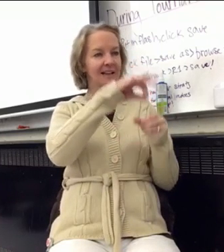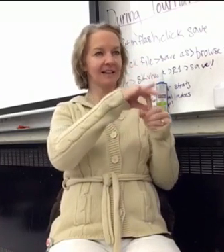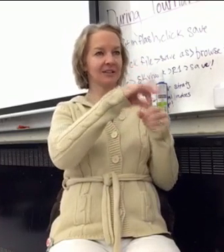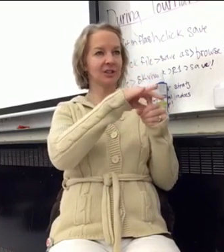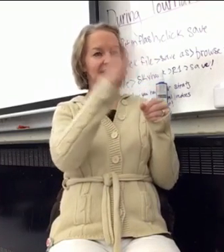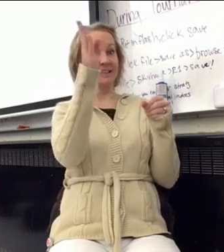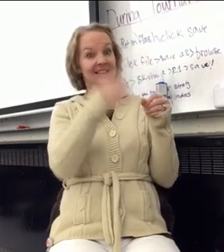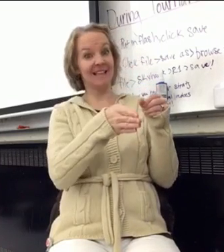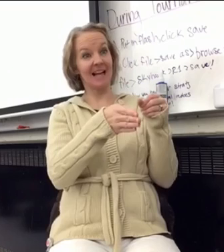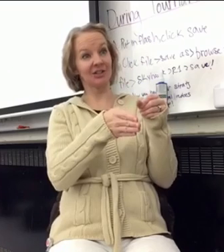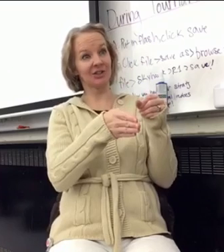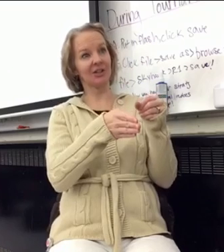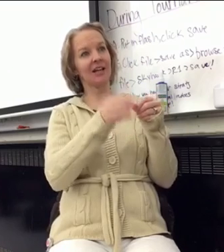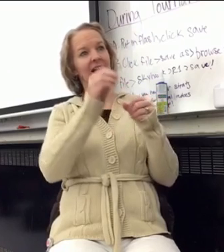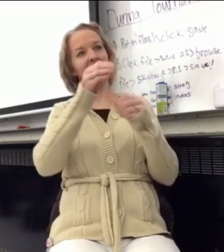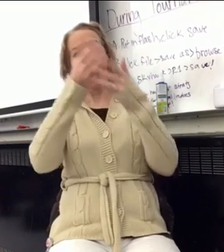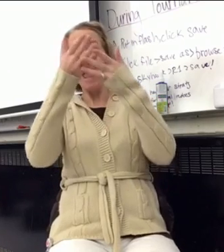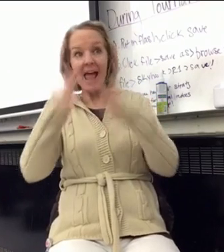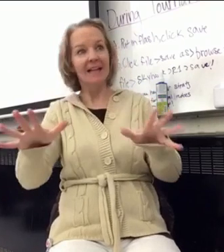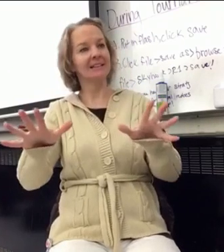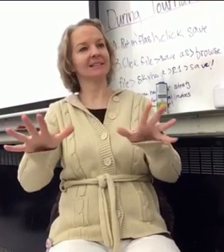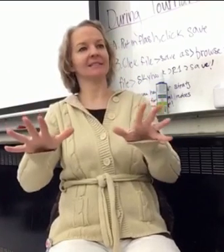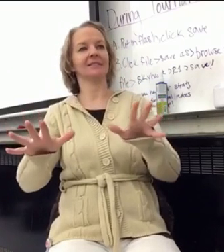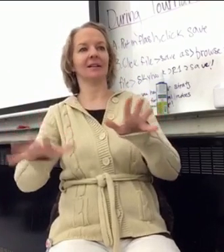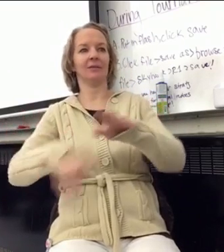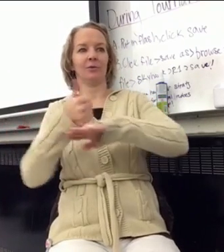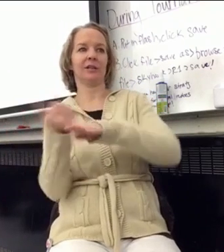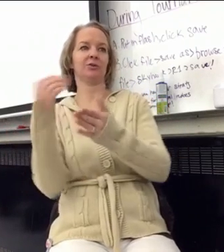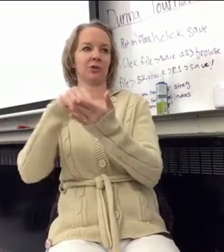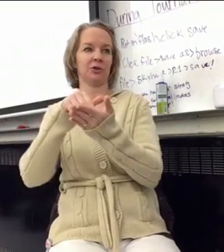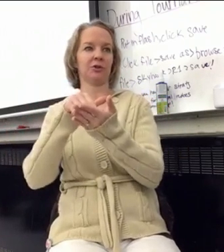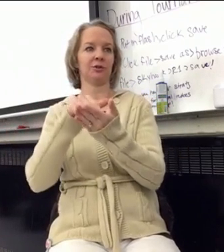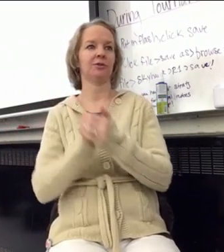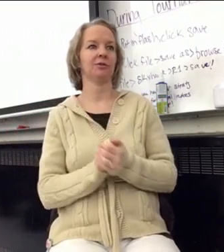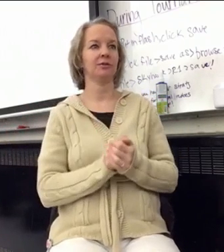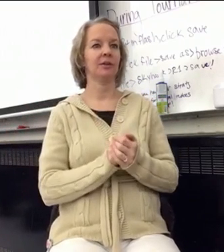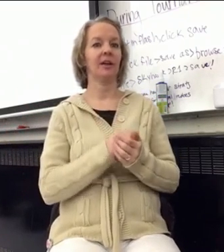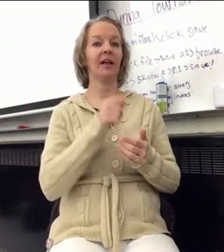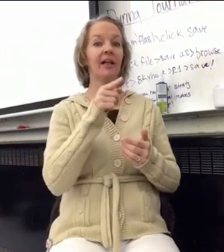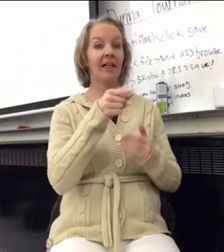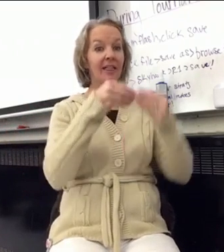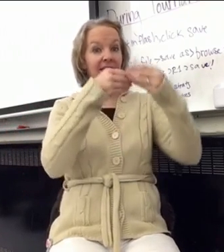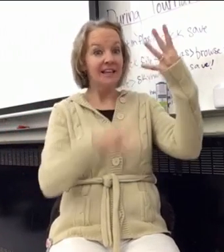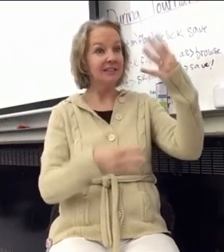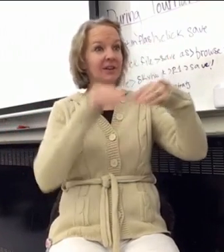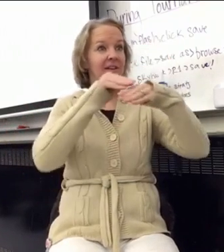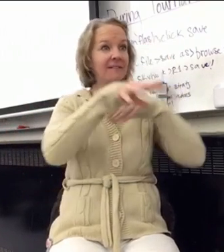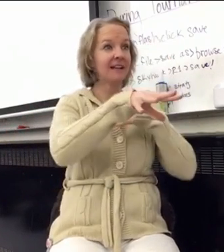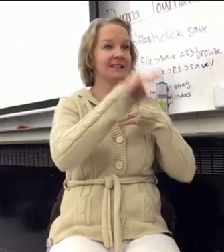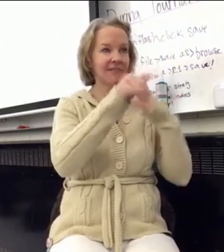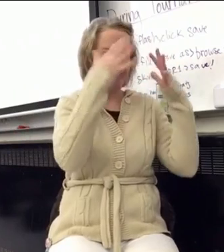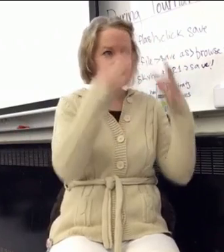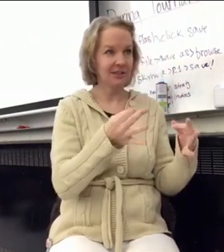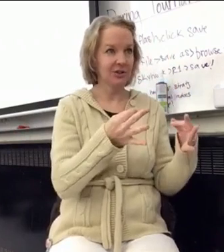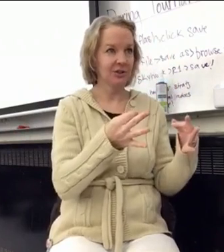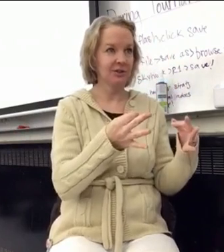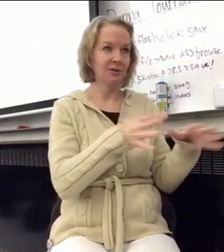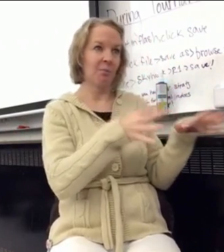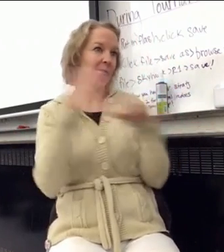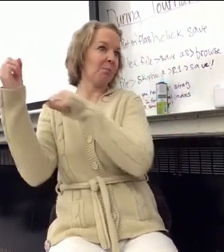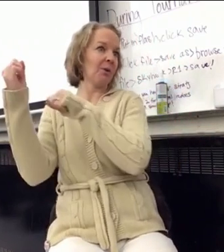/ end of Reconstruction. These are going to be your effects of that decision to pull those troops out of the